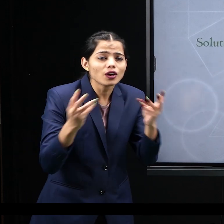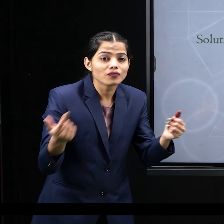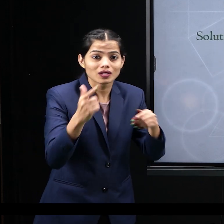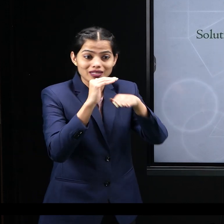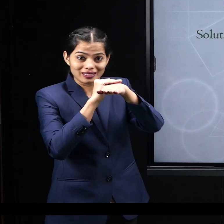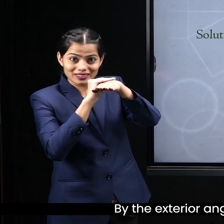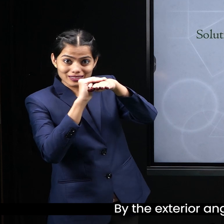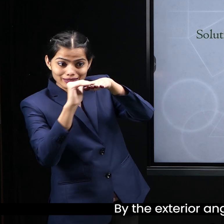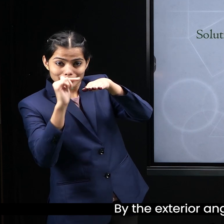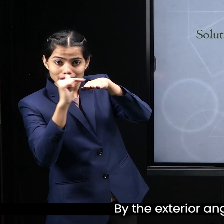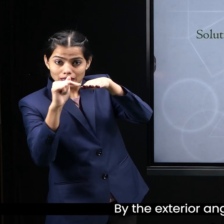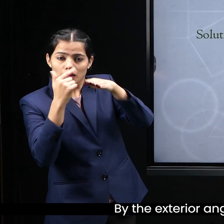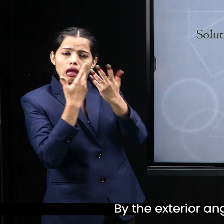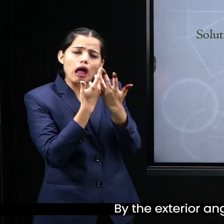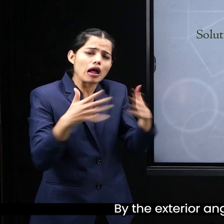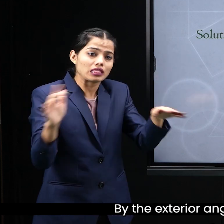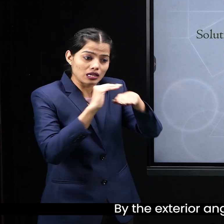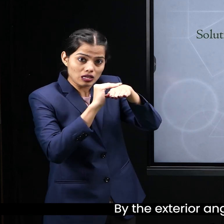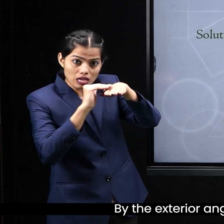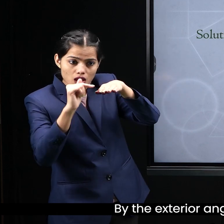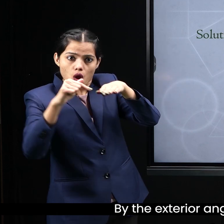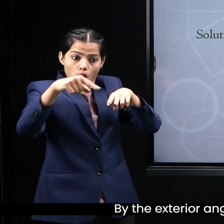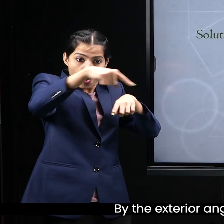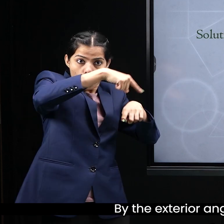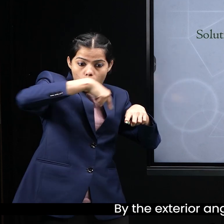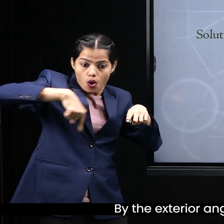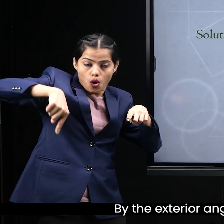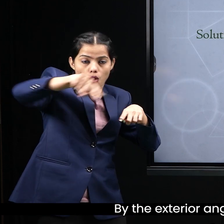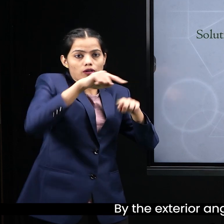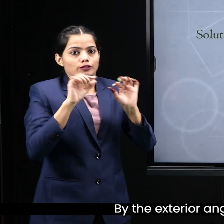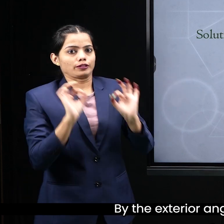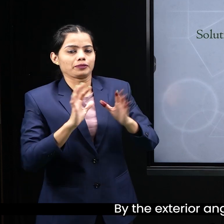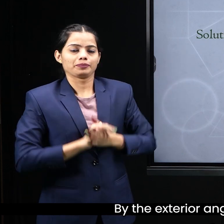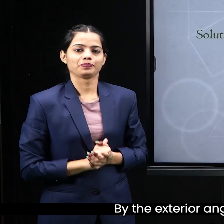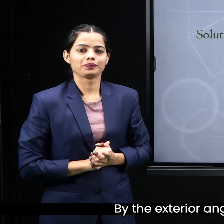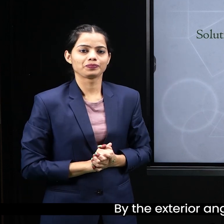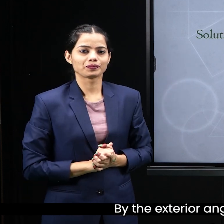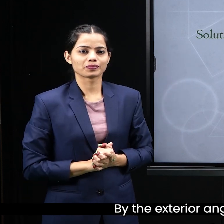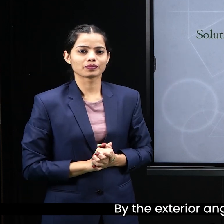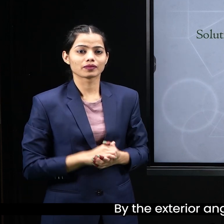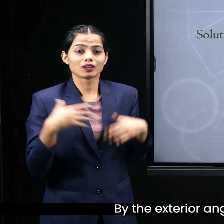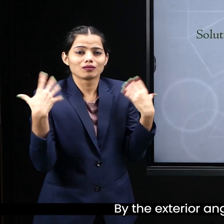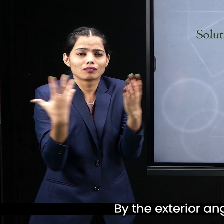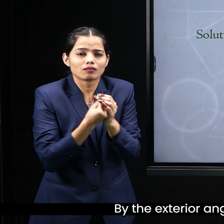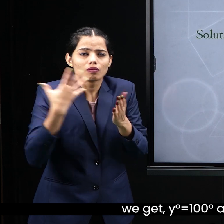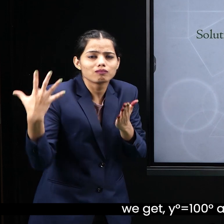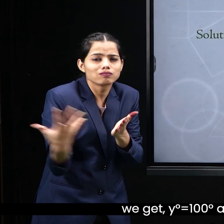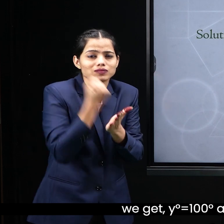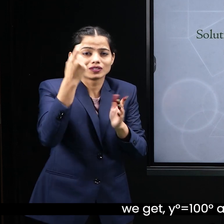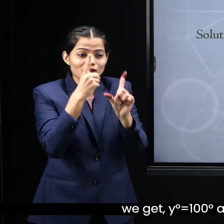Solution. By the exterior angle property of a cyclic quadrilateral, we get